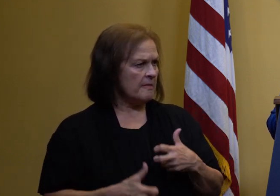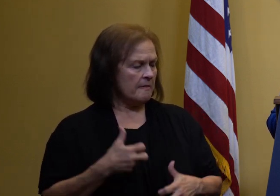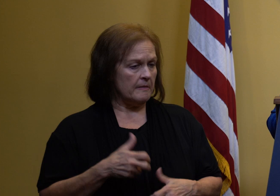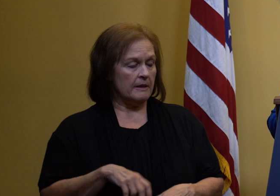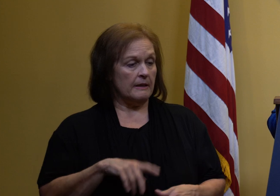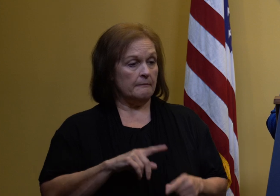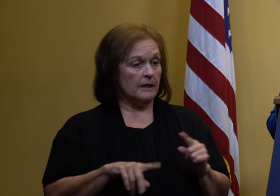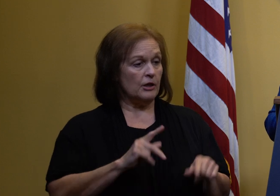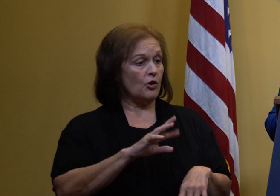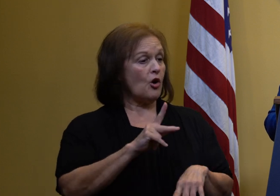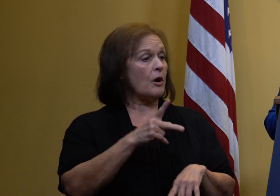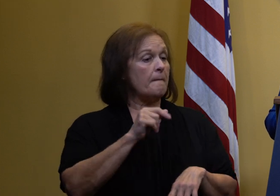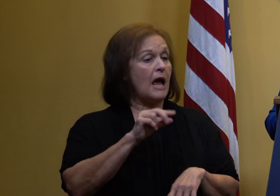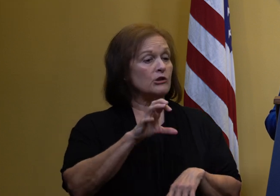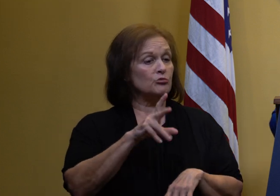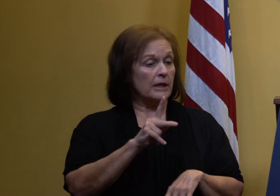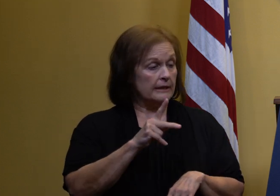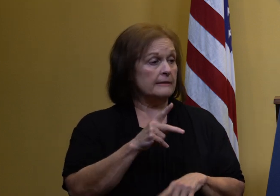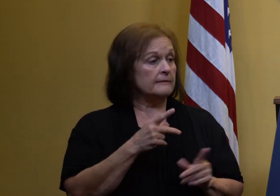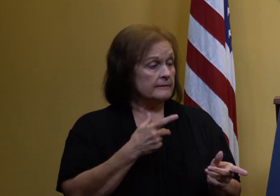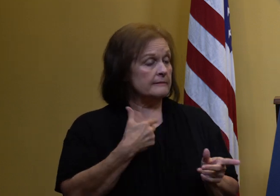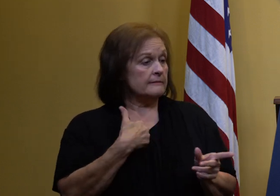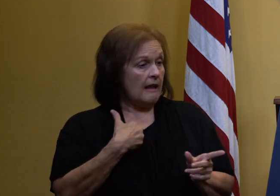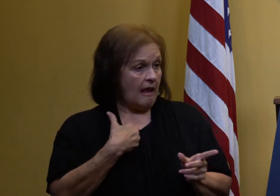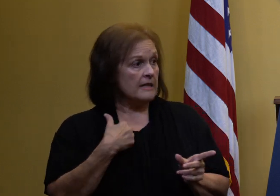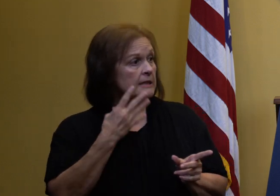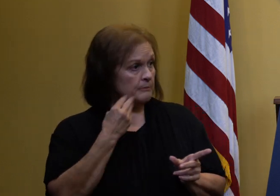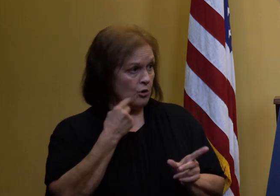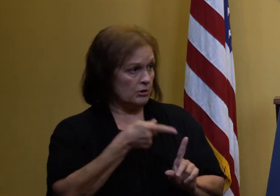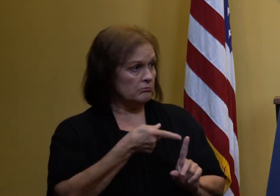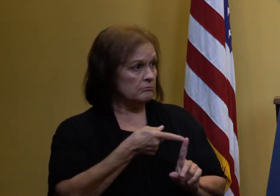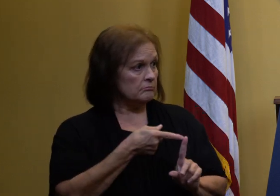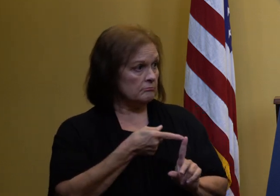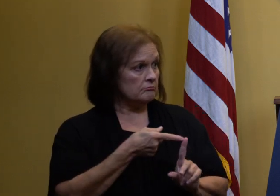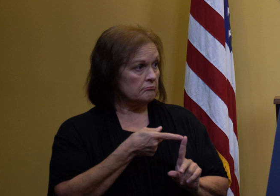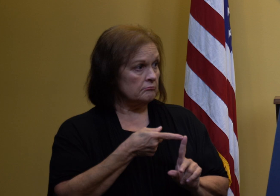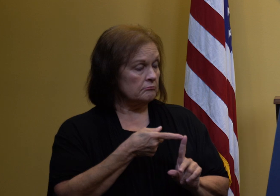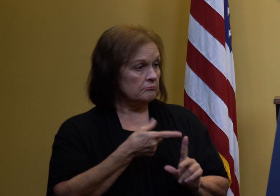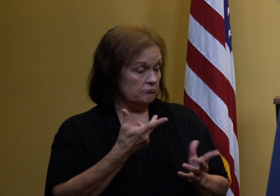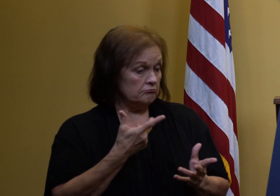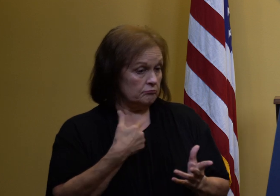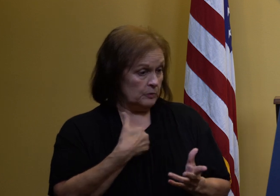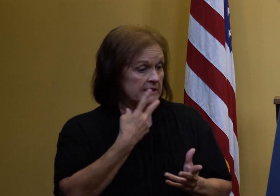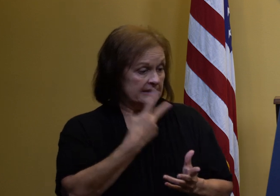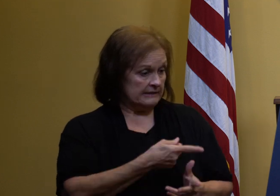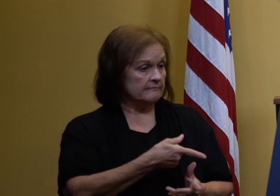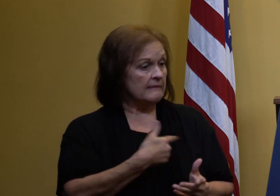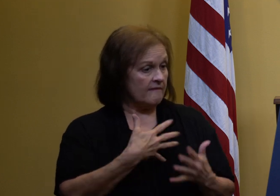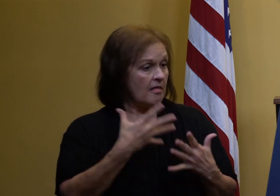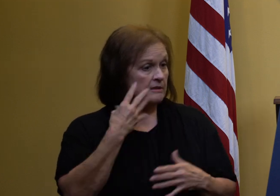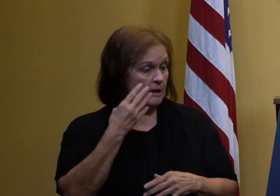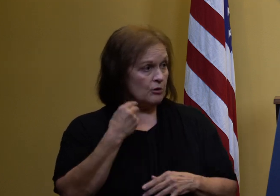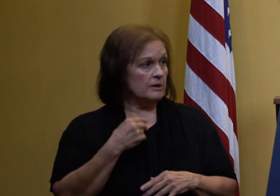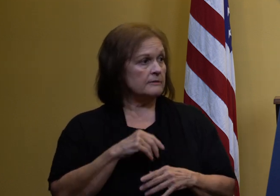But Kirkpatrick comes to us again with experience that is undeniable, and experience that